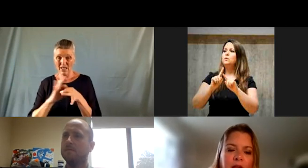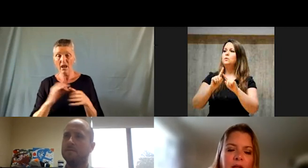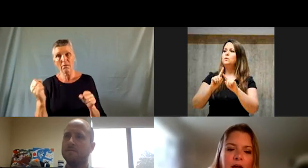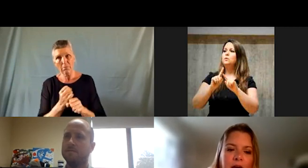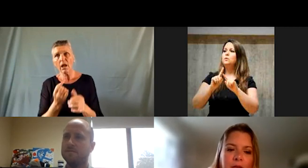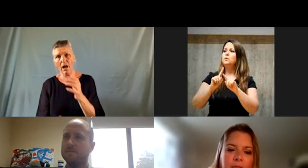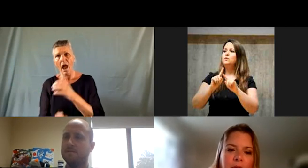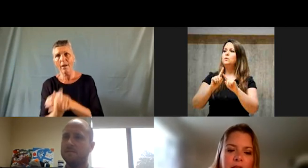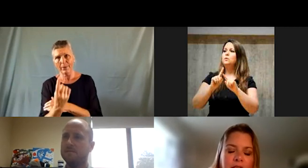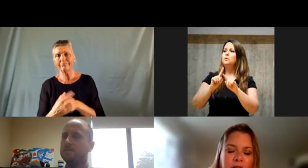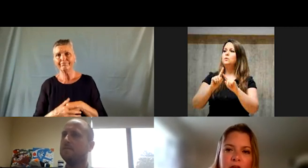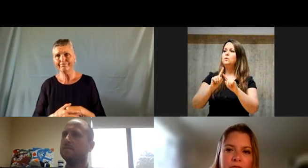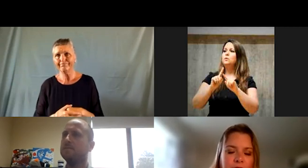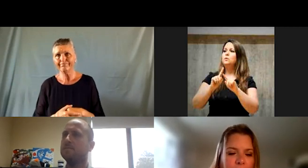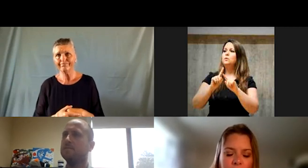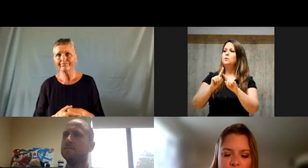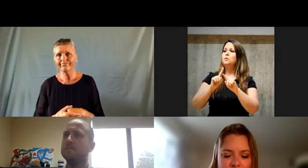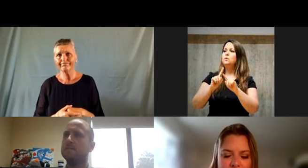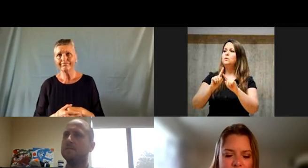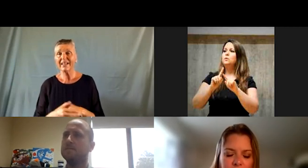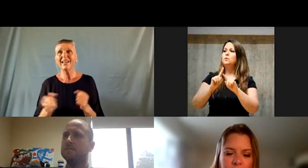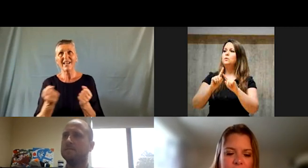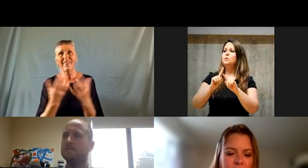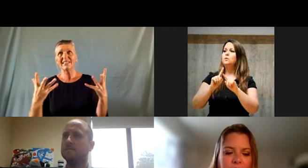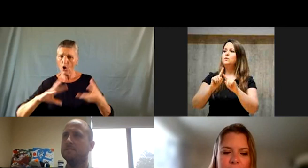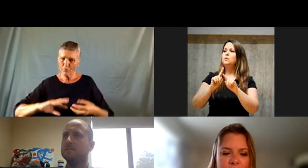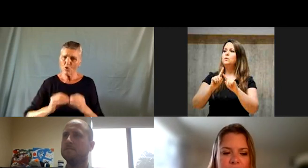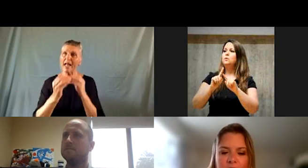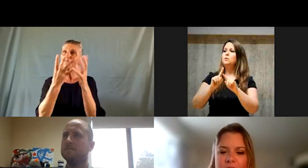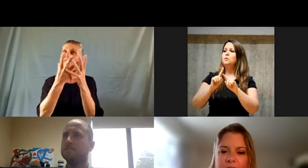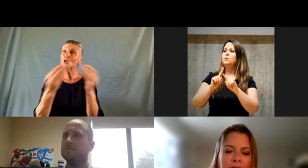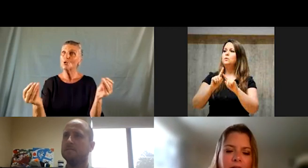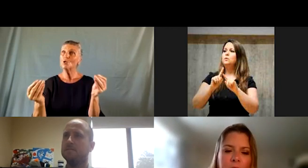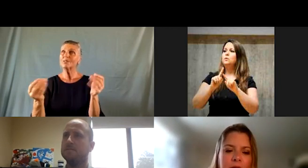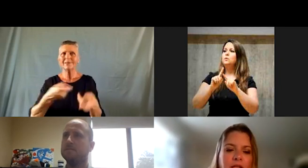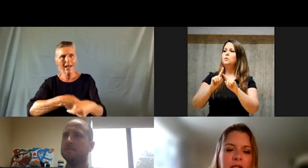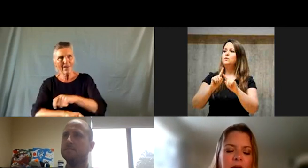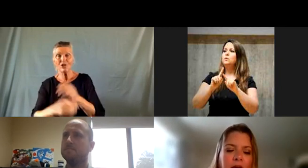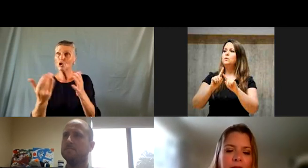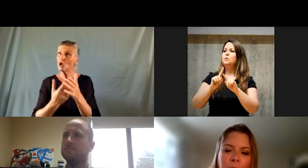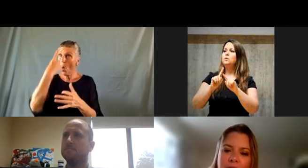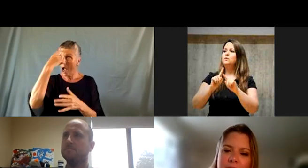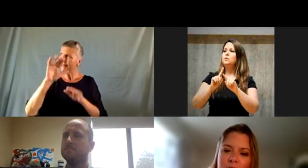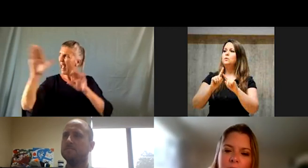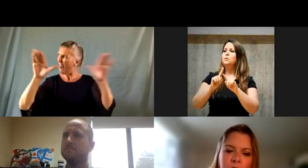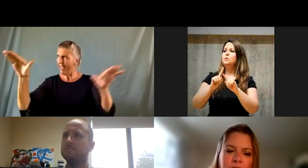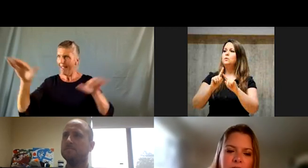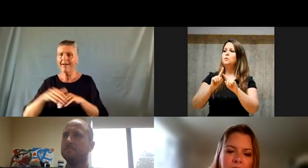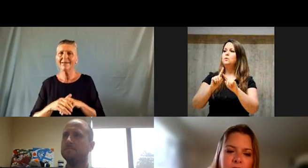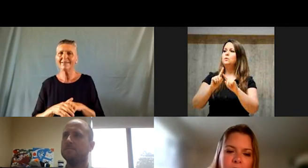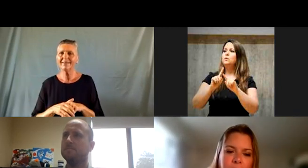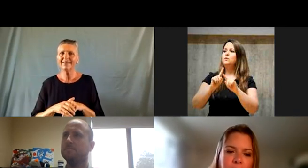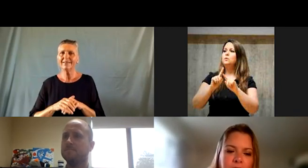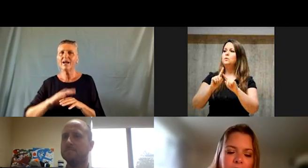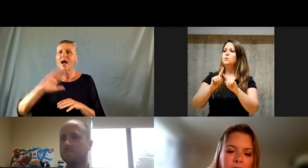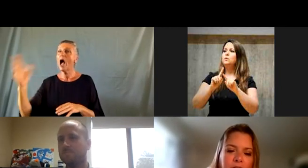happen. There's a lot of, creative solutions and innovations out there that can help us. And I will pass now the word to